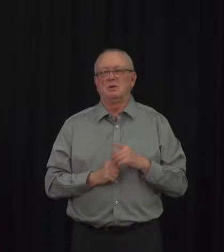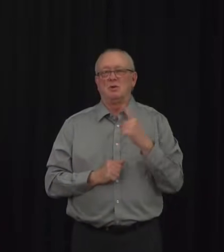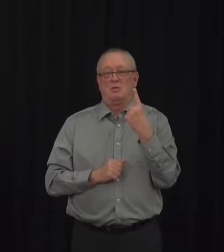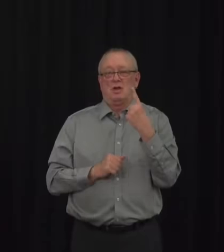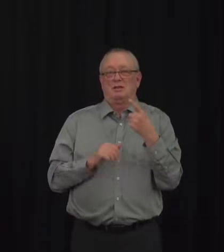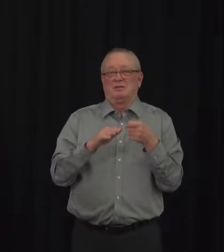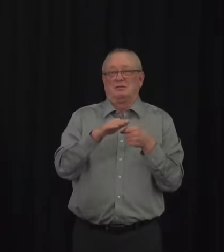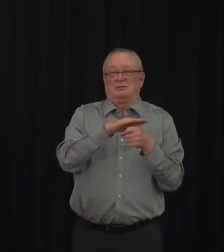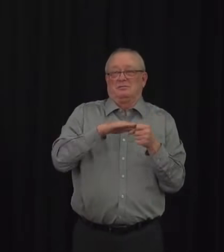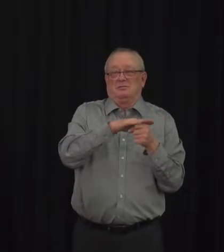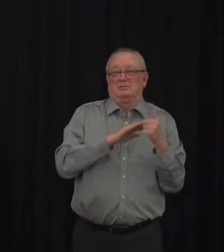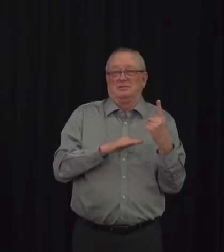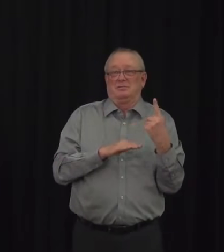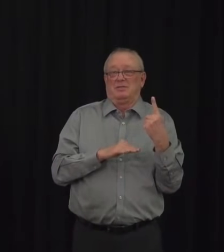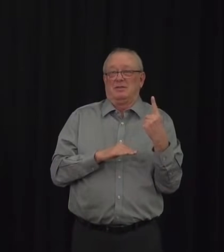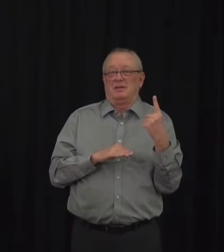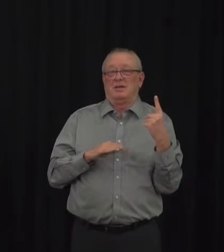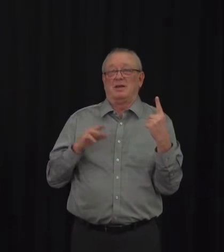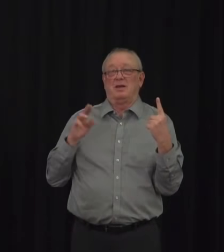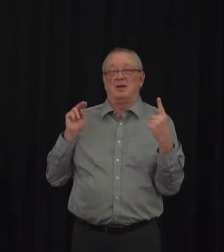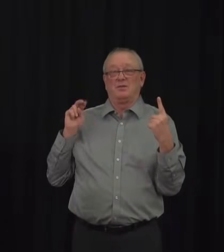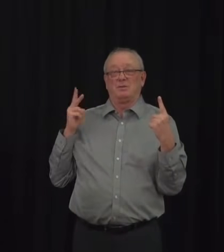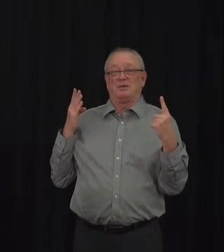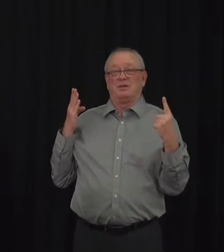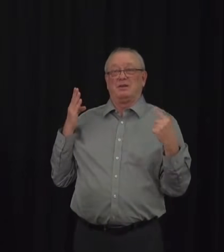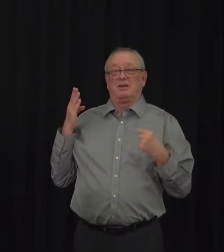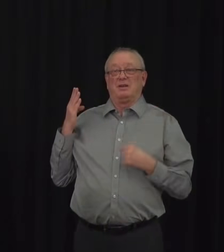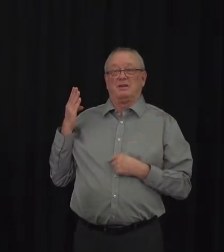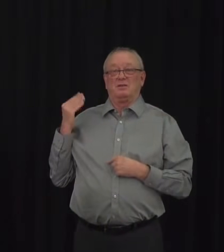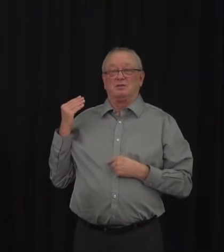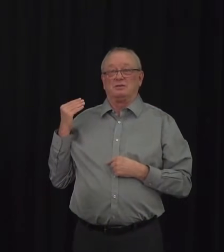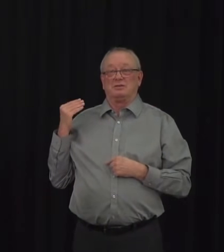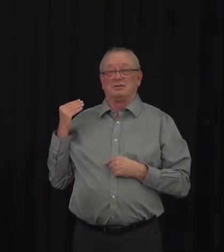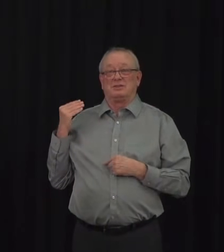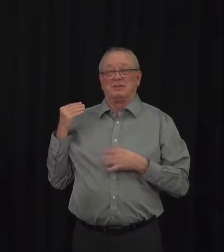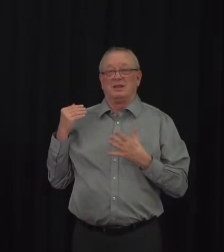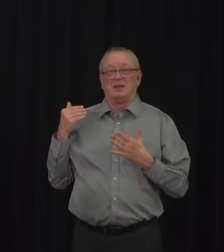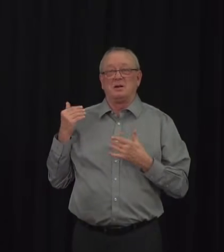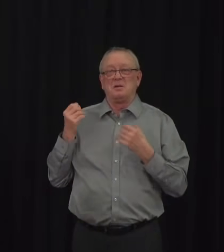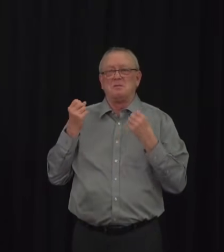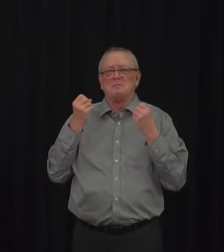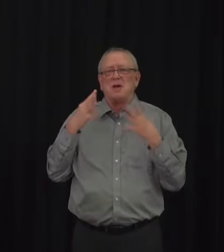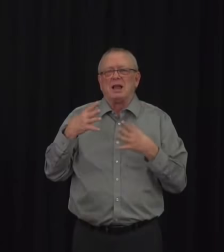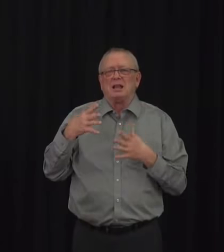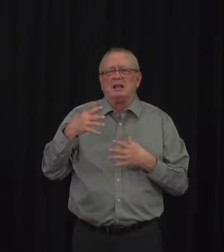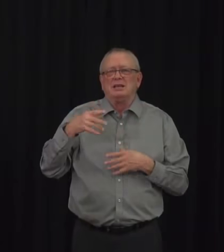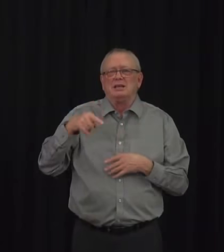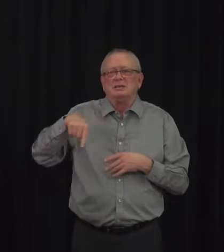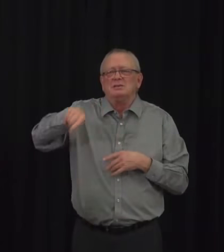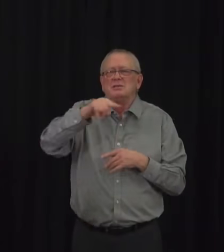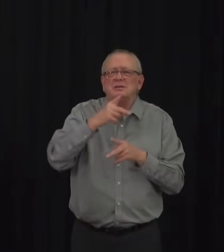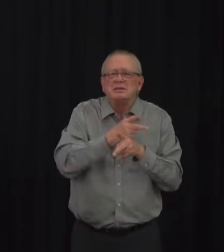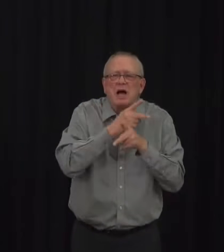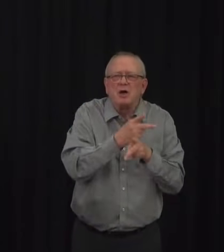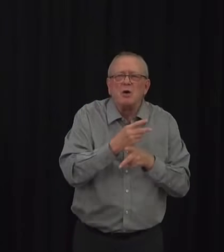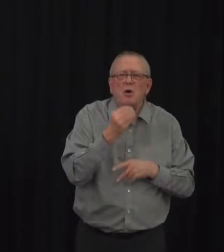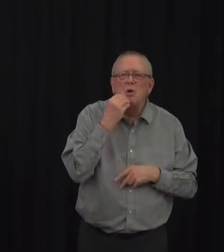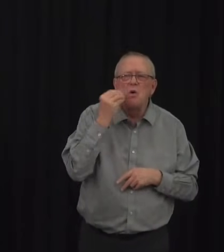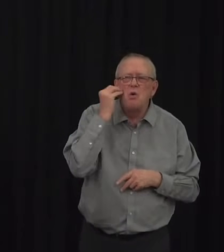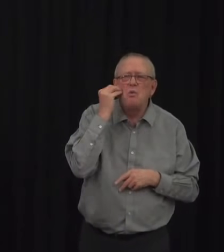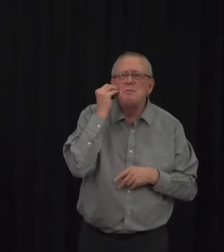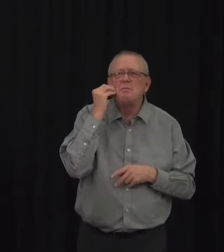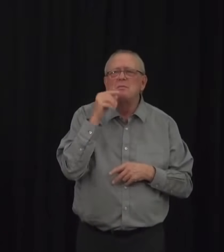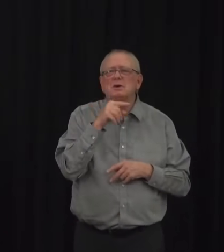of care homes that have exemptions from the single site rule rise to 22 from 10, and I count